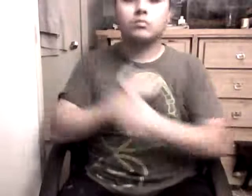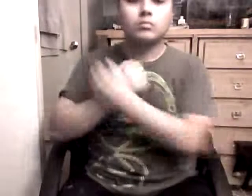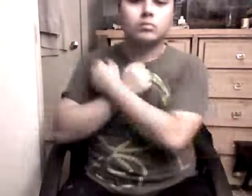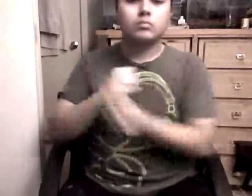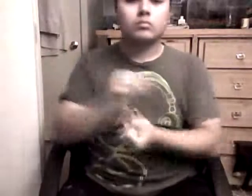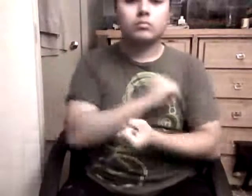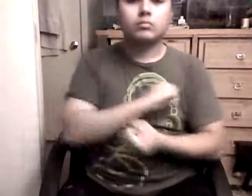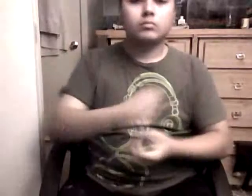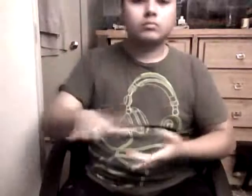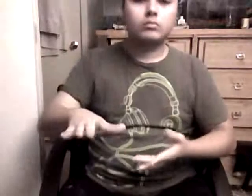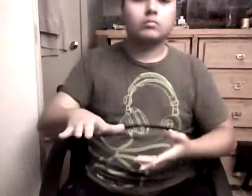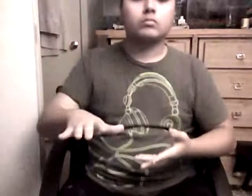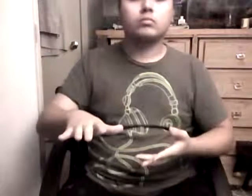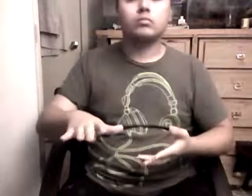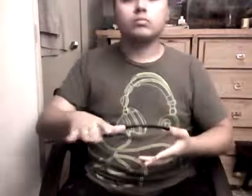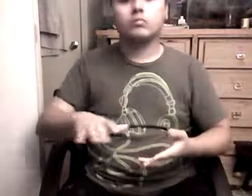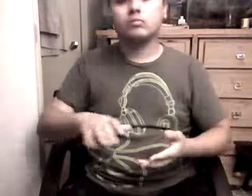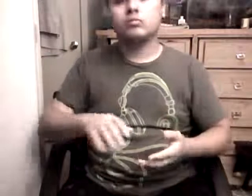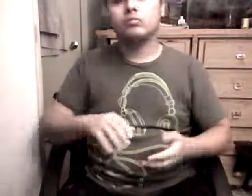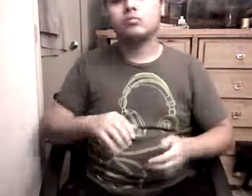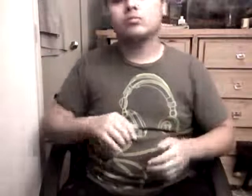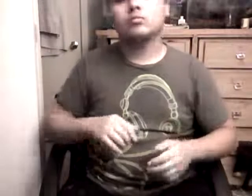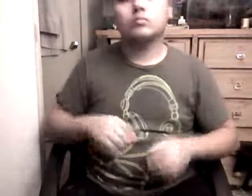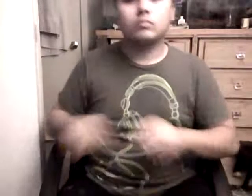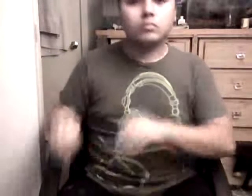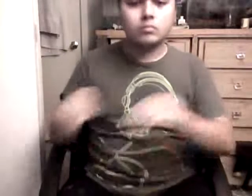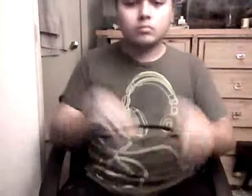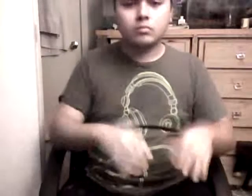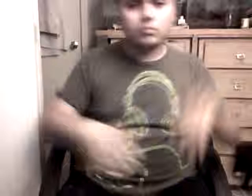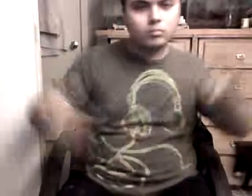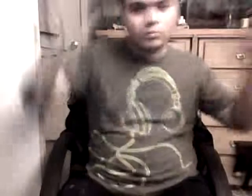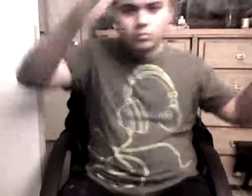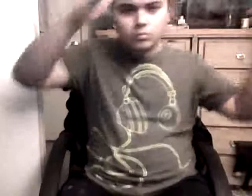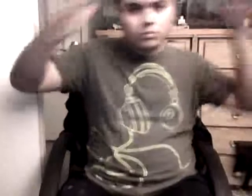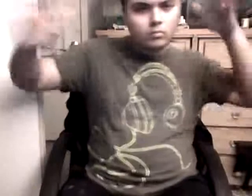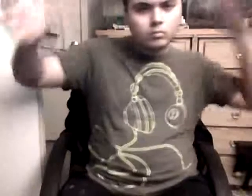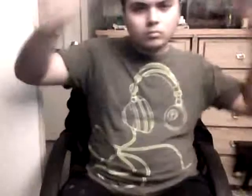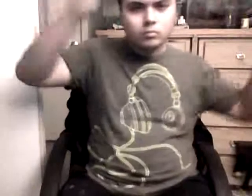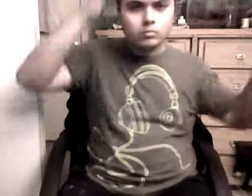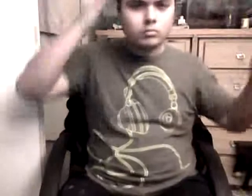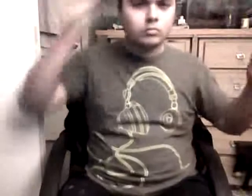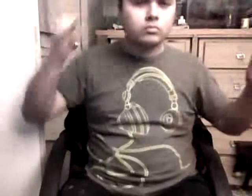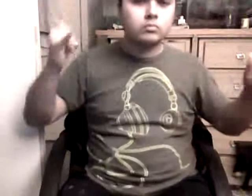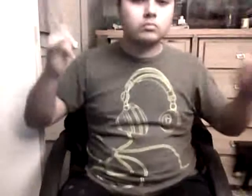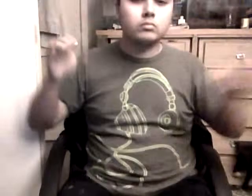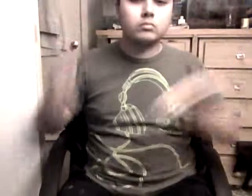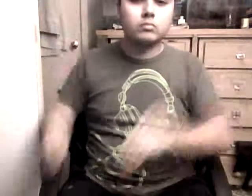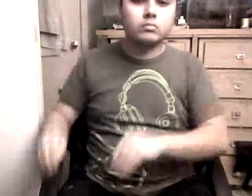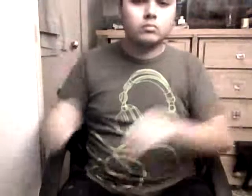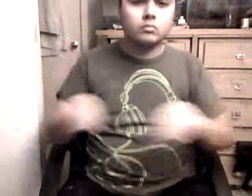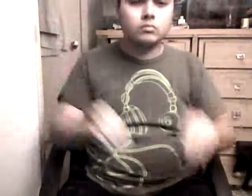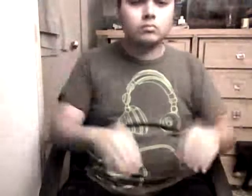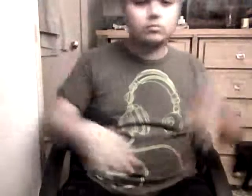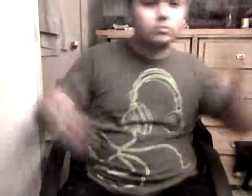But I will be here Blowing by the wind Blowing